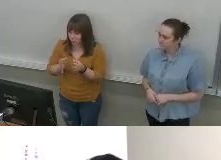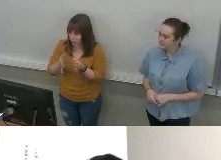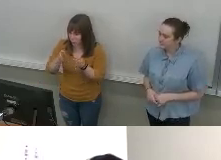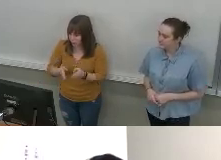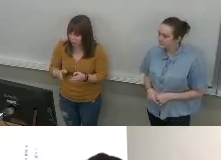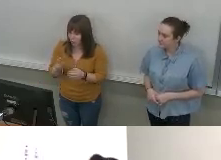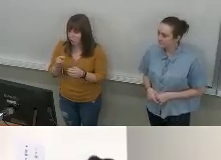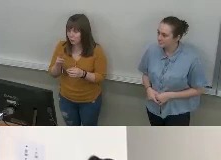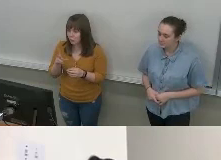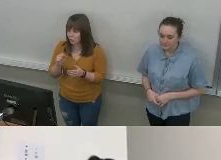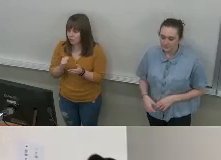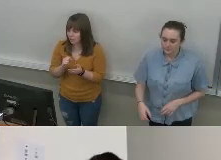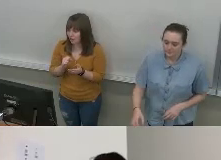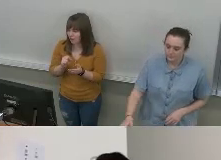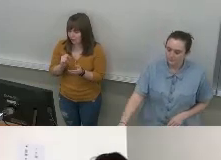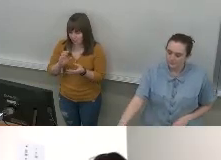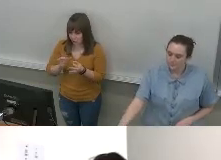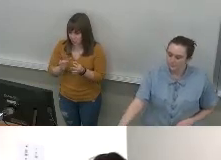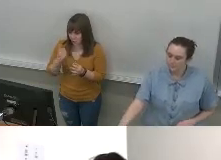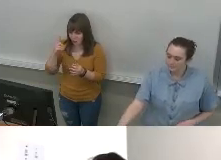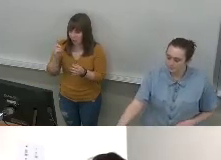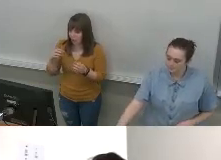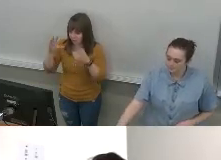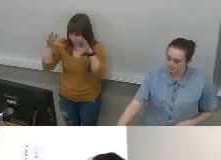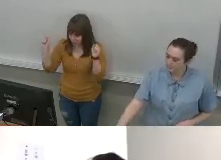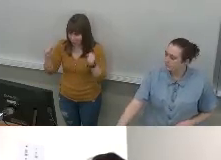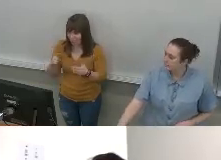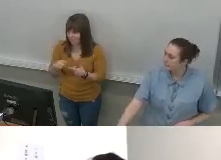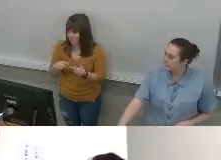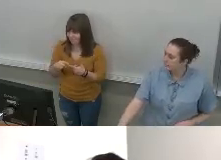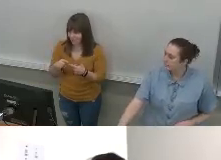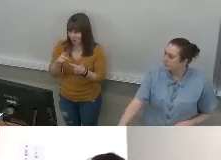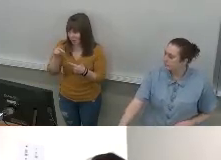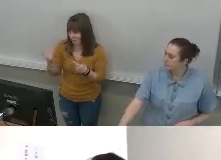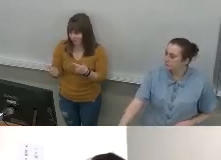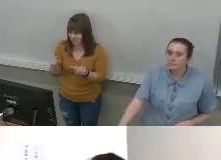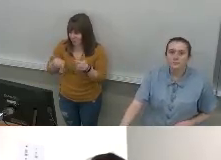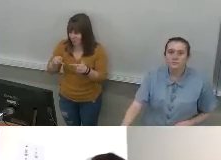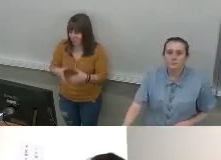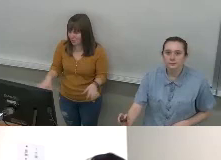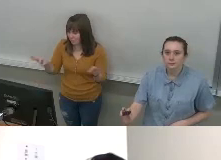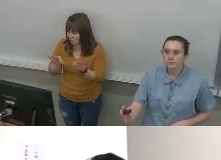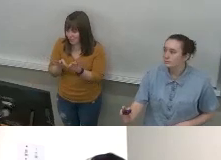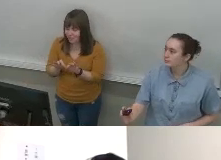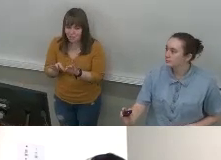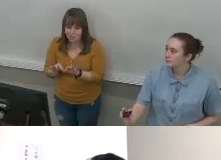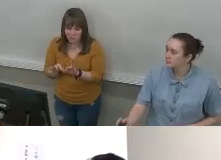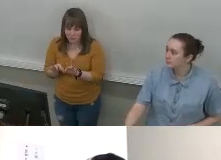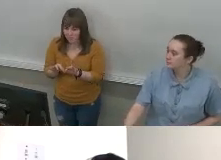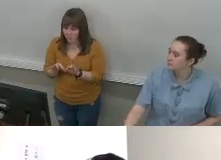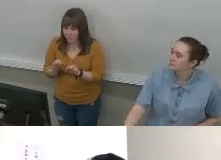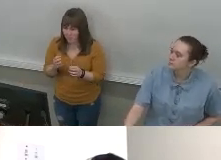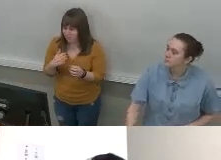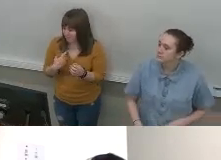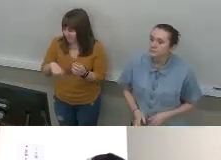of, interpreters on the news interpreting for the president, other important people.